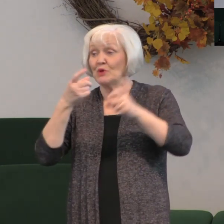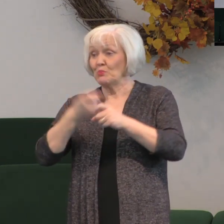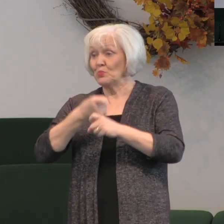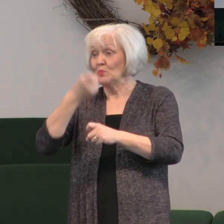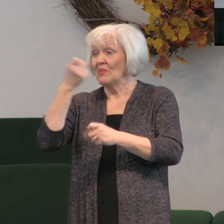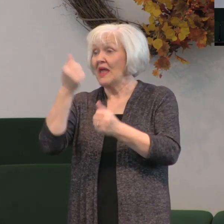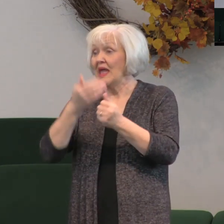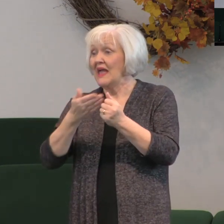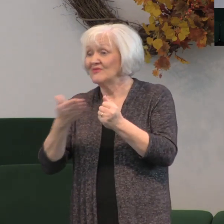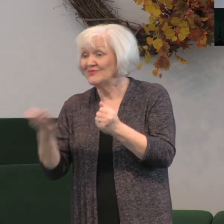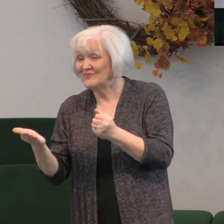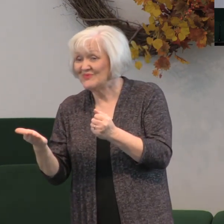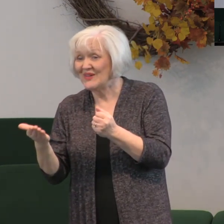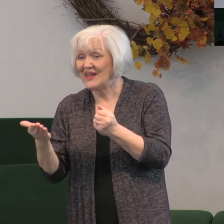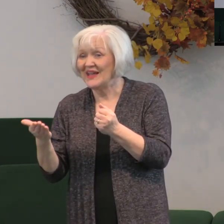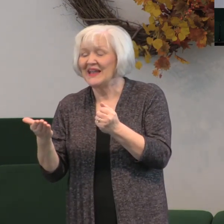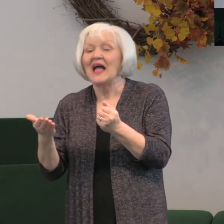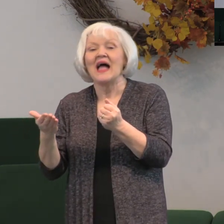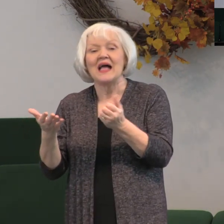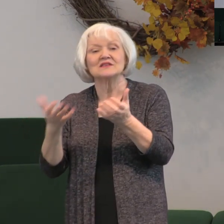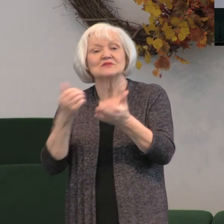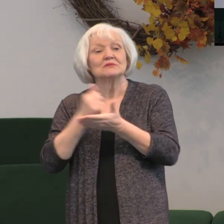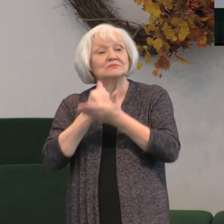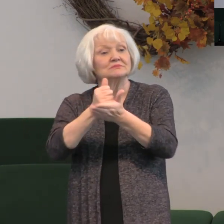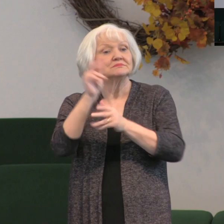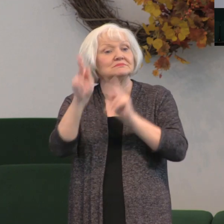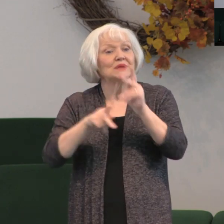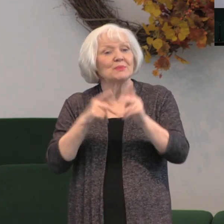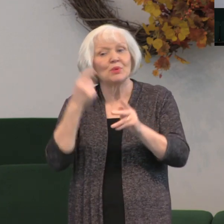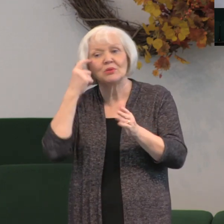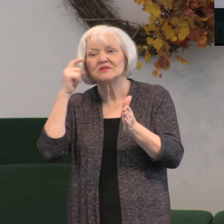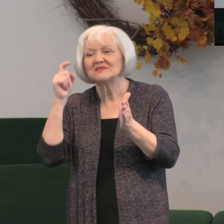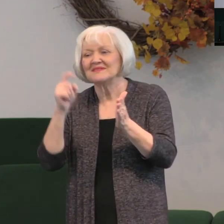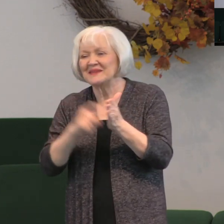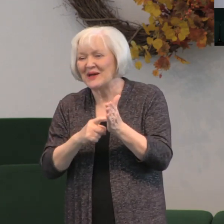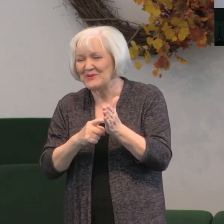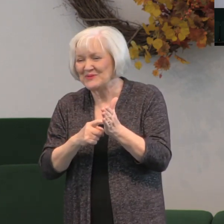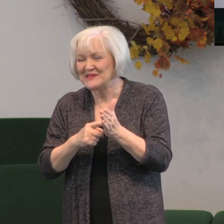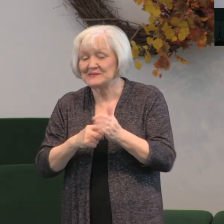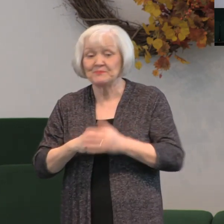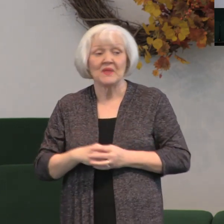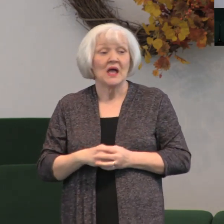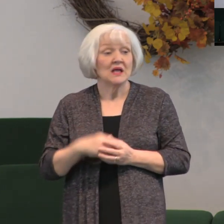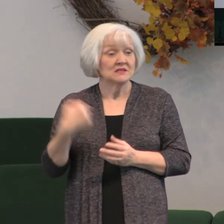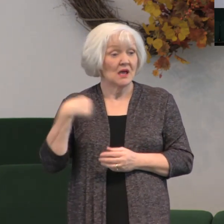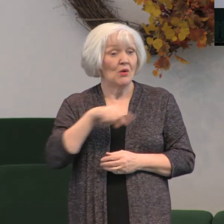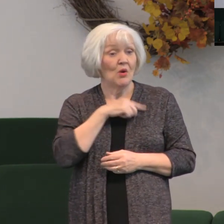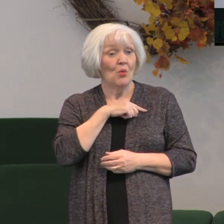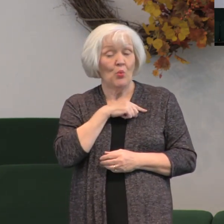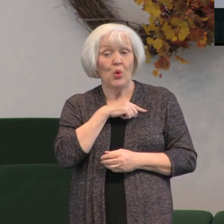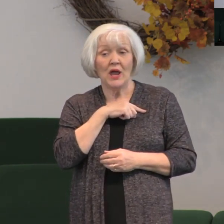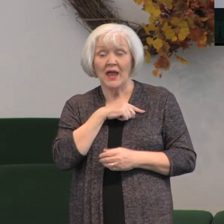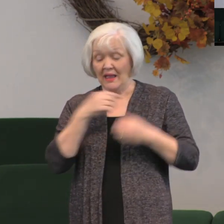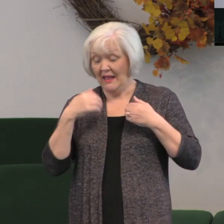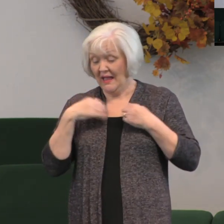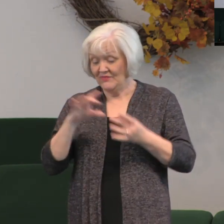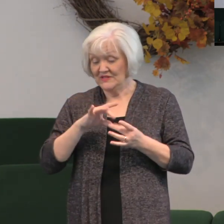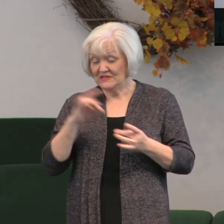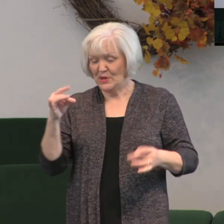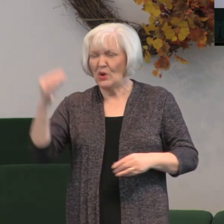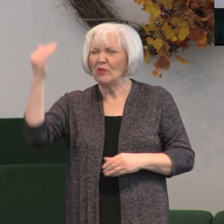he has done is to make people notice this. So as we go out we are still going in this spirit spreading the